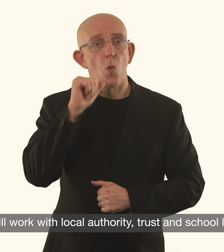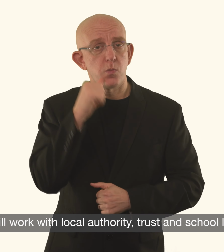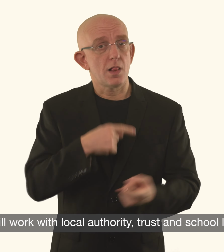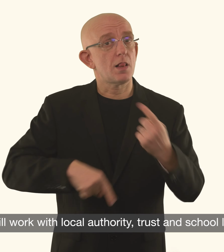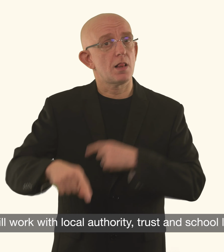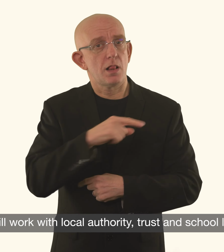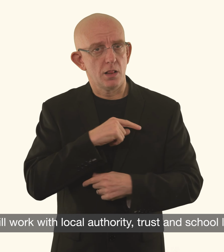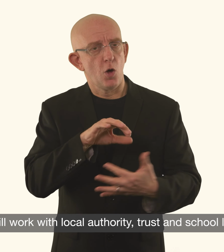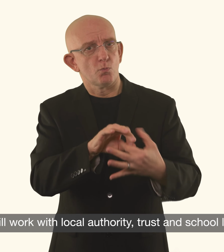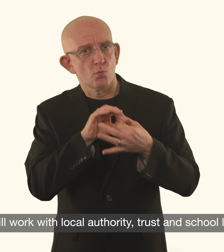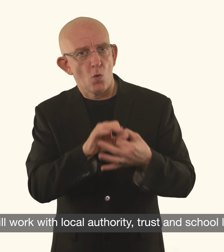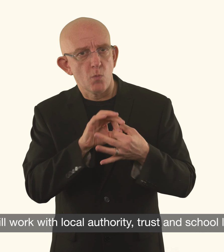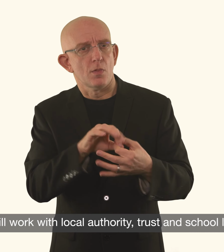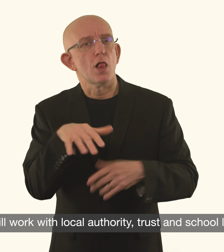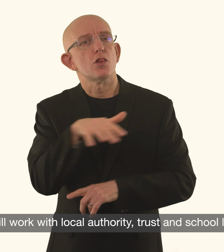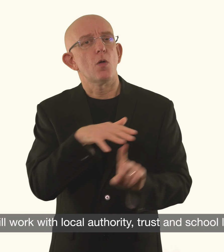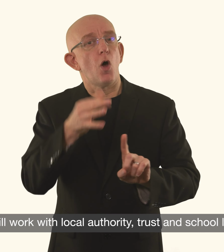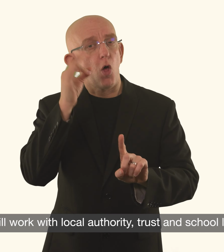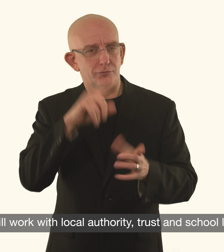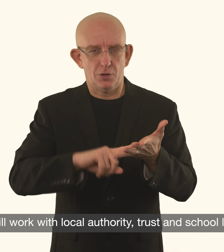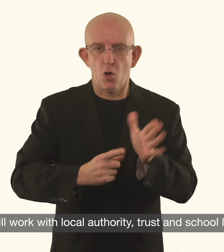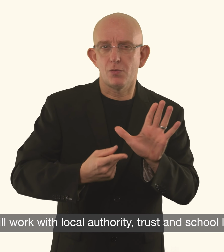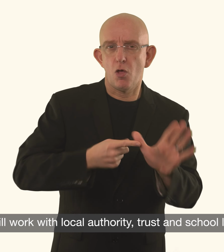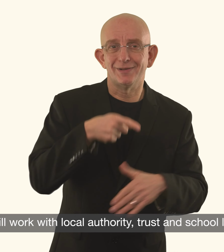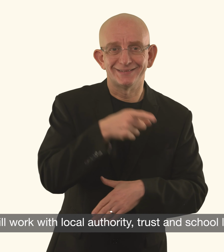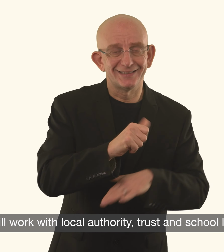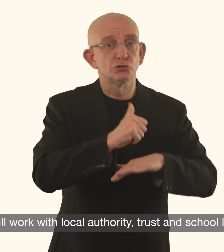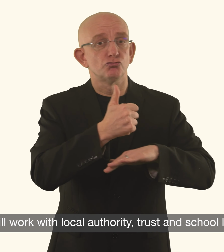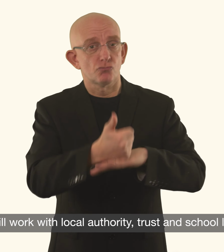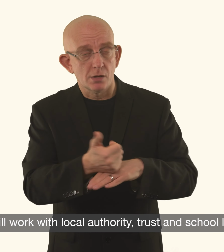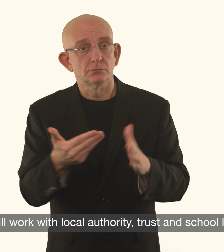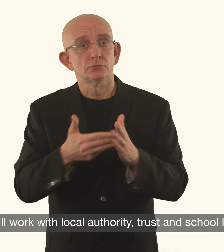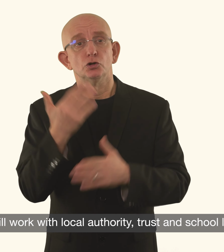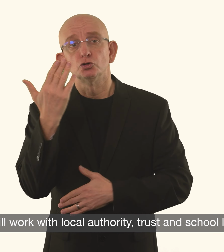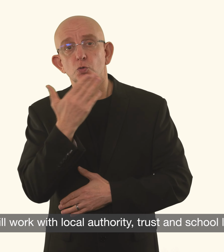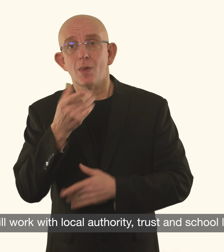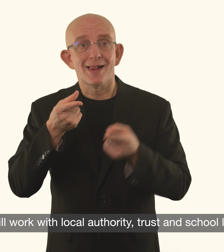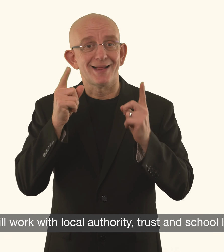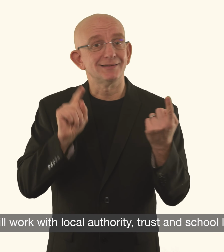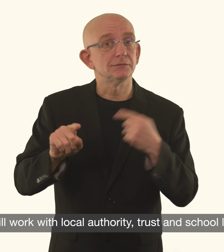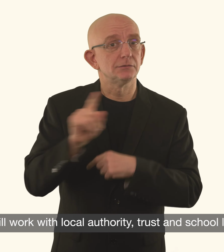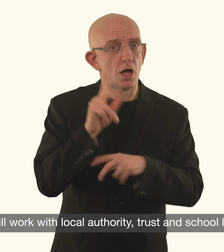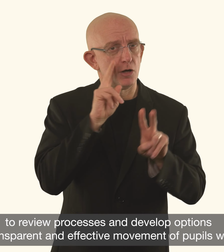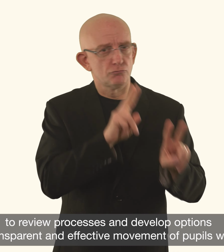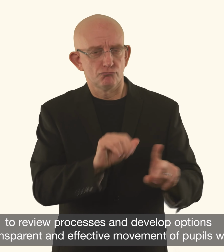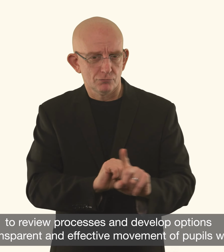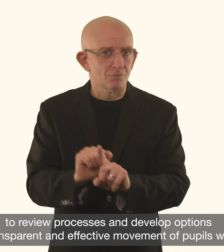8. We will work with local authority, trust and school leaders. 8. review